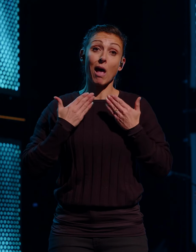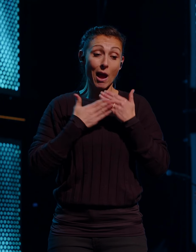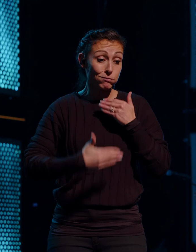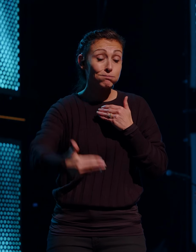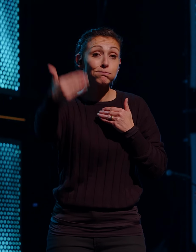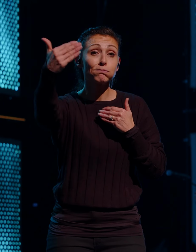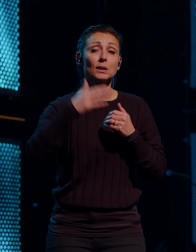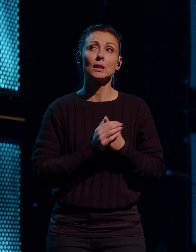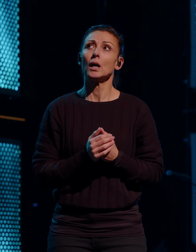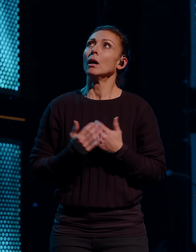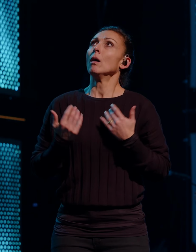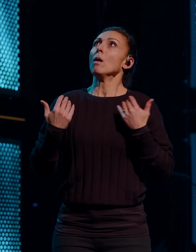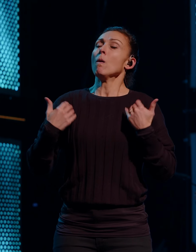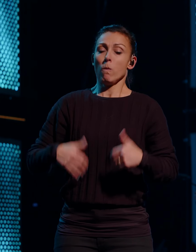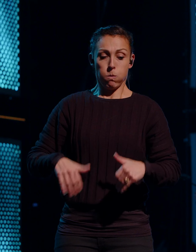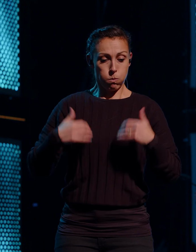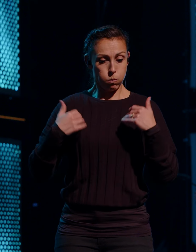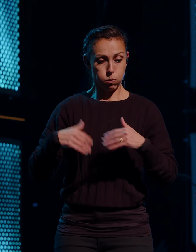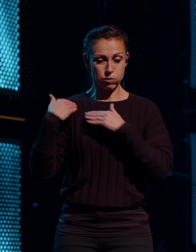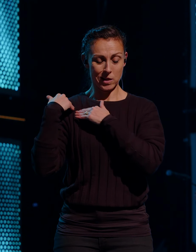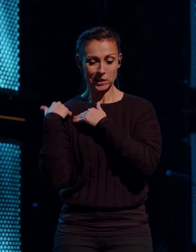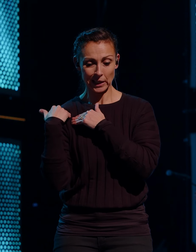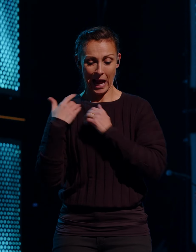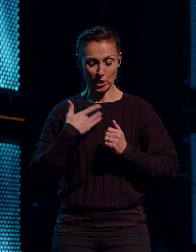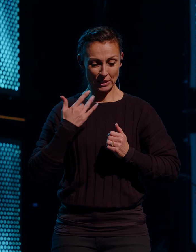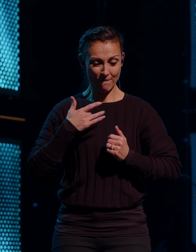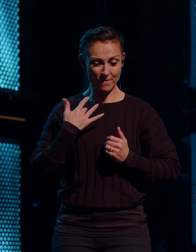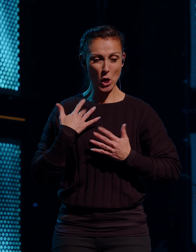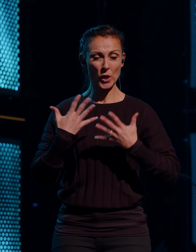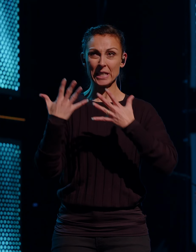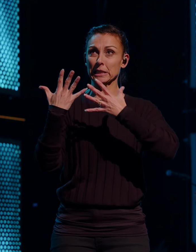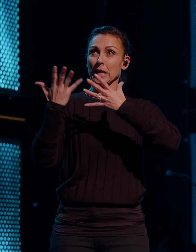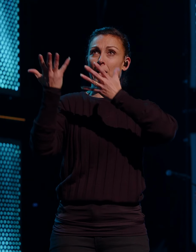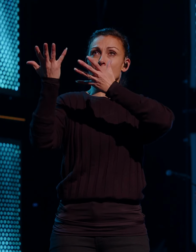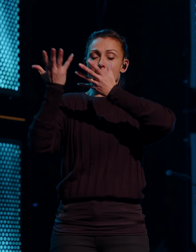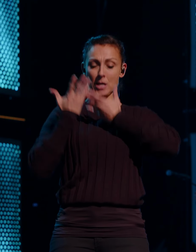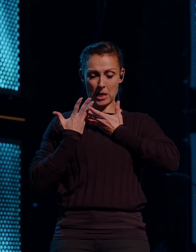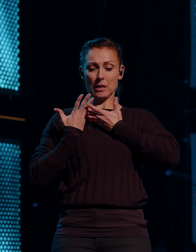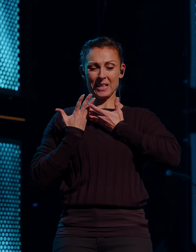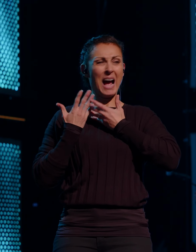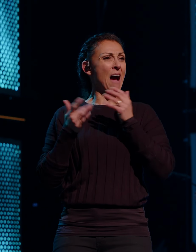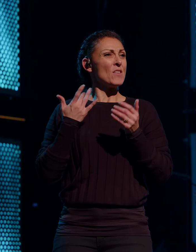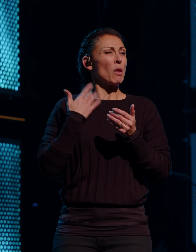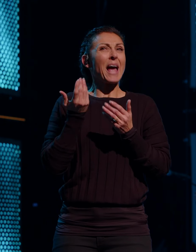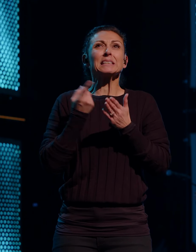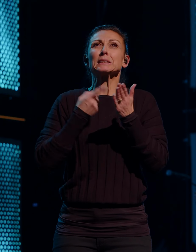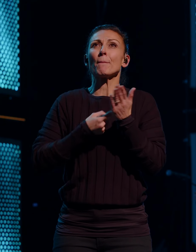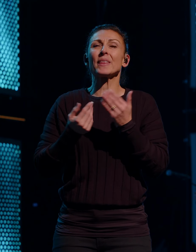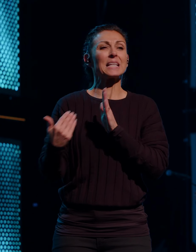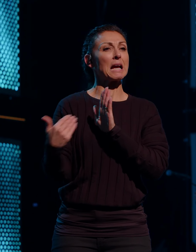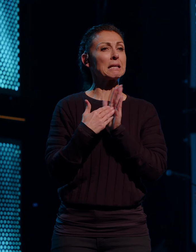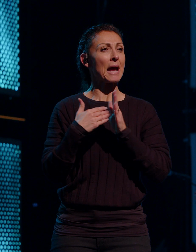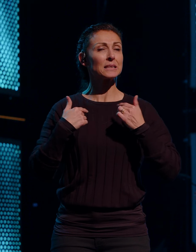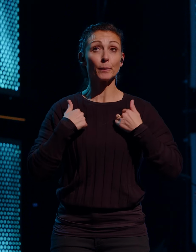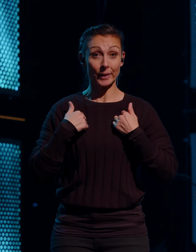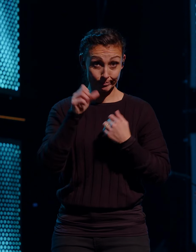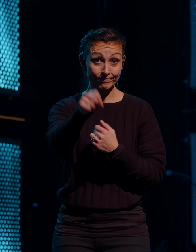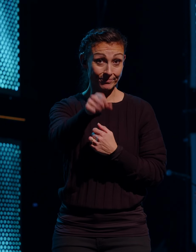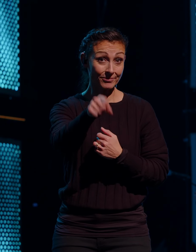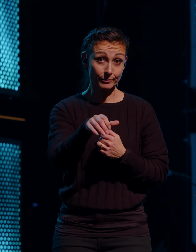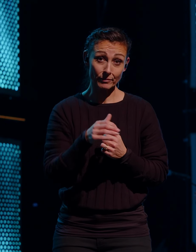walk worthy, it's hard. I feel like there's something against me in this. And there is something against you in this.